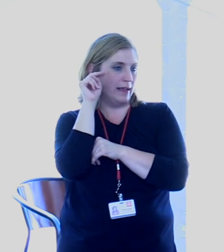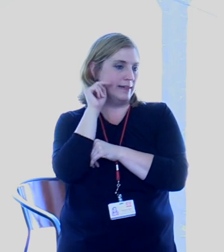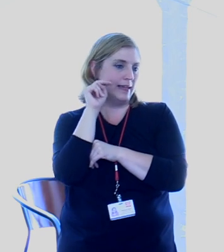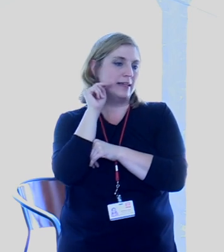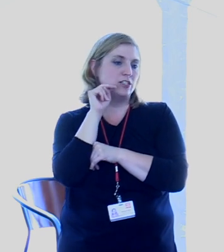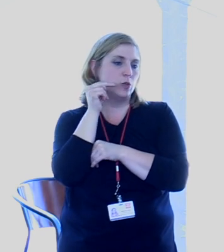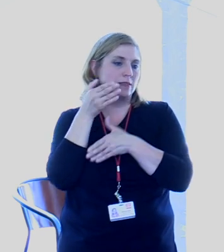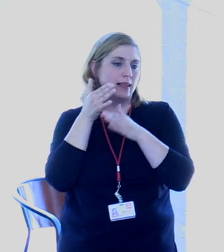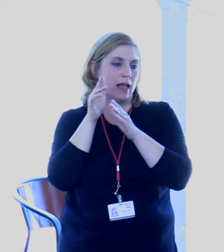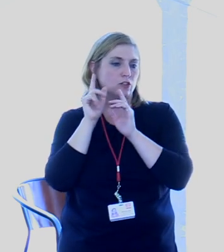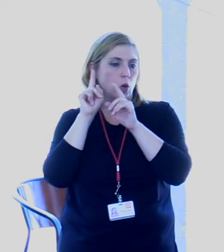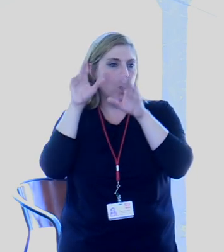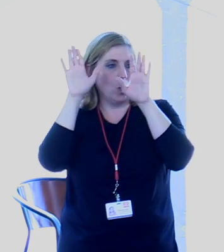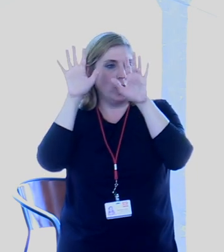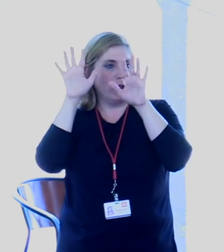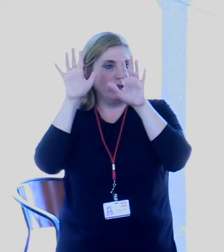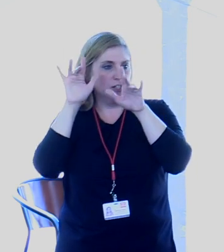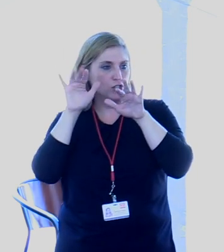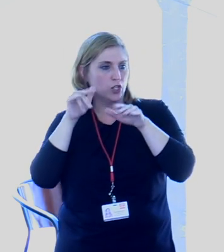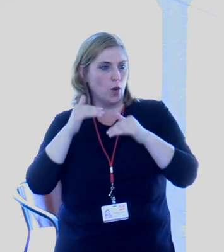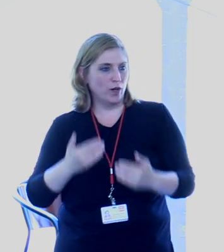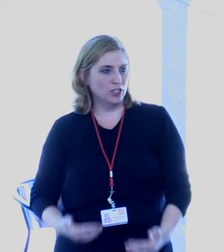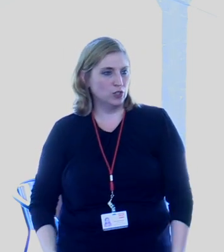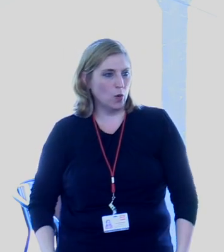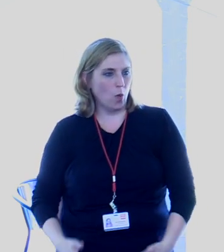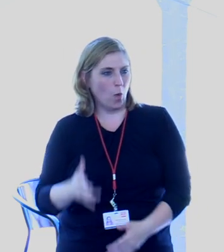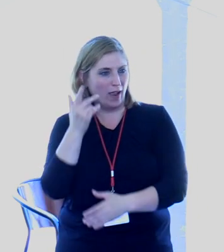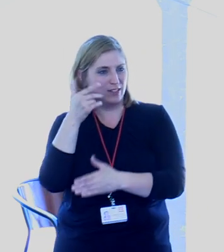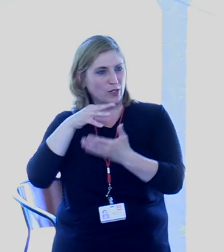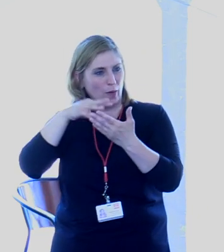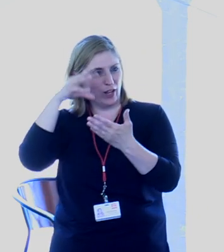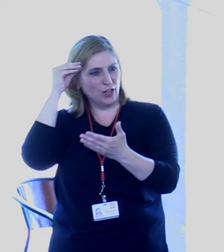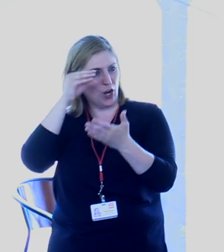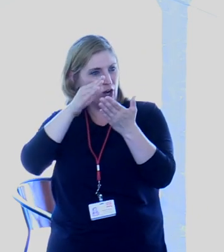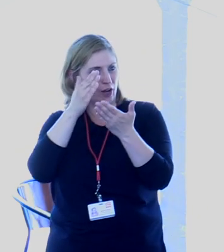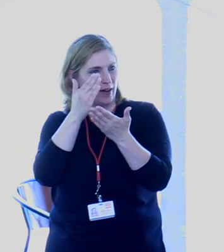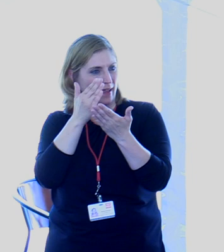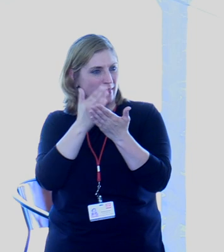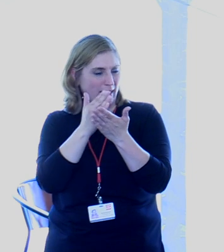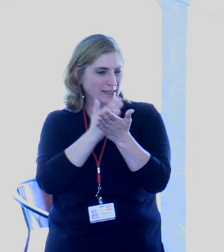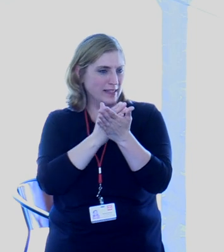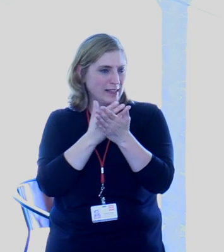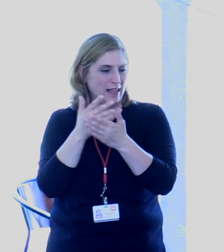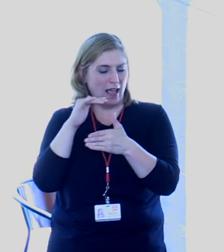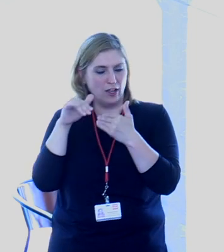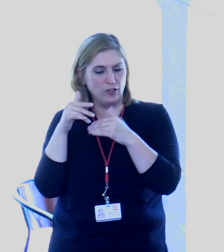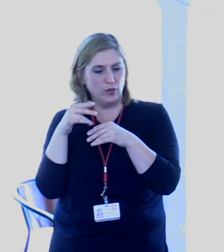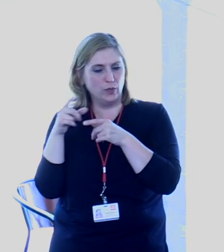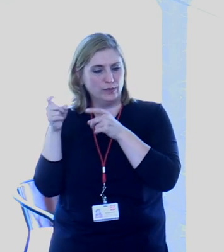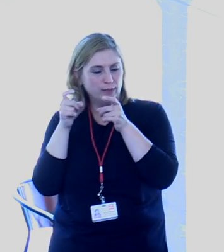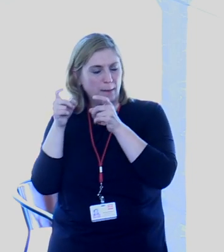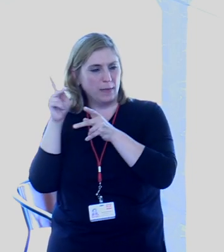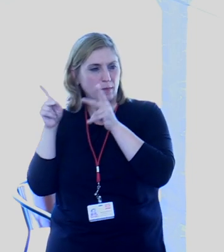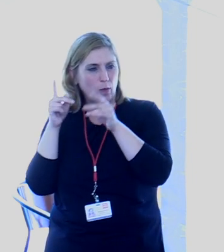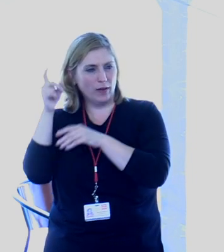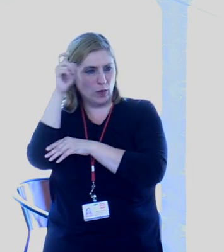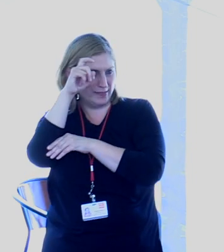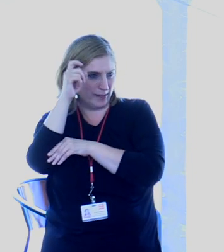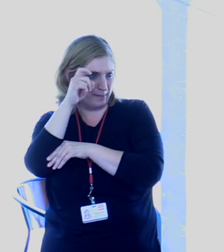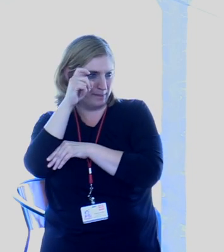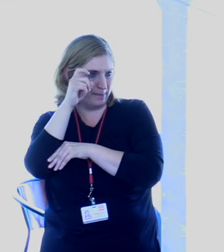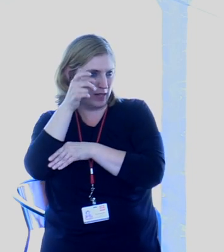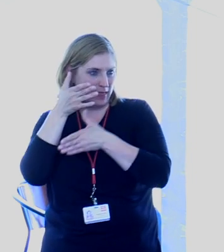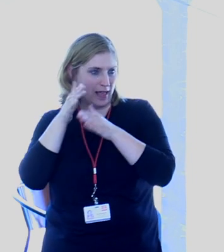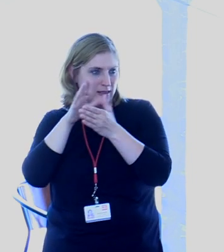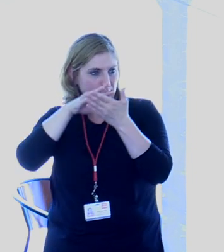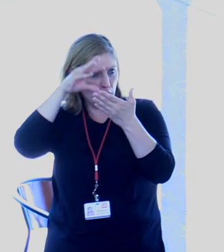to run out in the snow in her shorts, okay? Why? So that she'll learn a lesson, okay? This is what we do. This is how you train people in wisdom, okay?